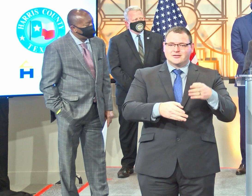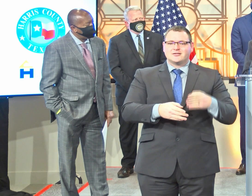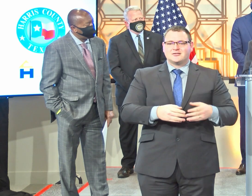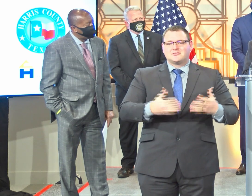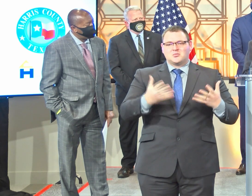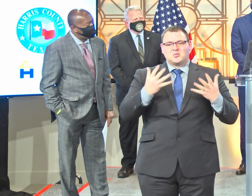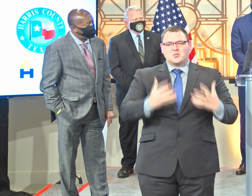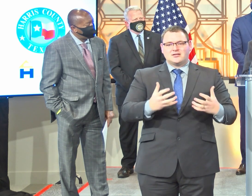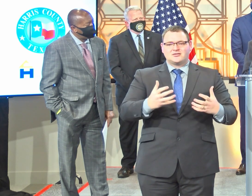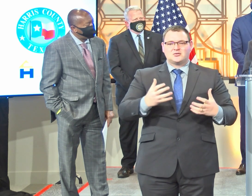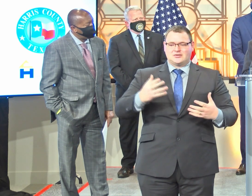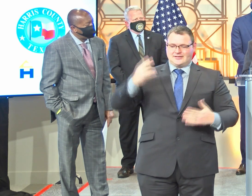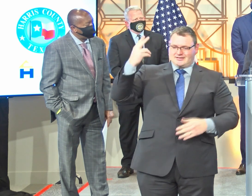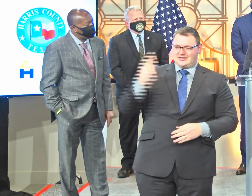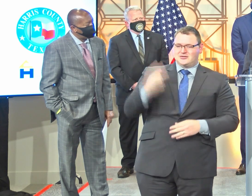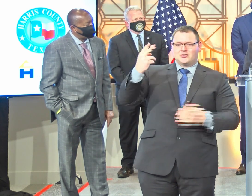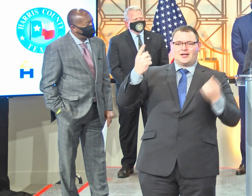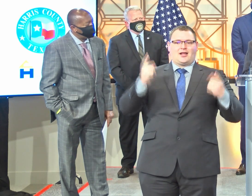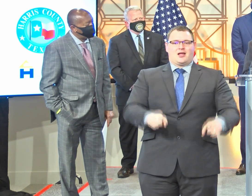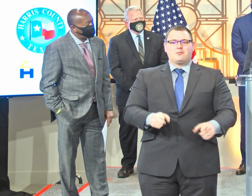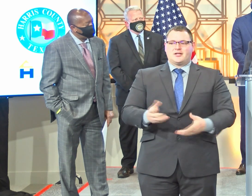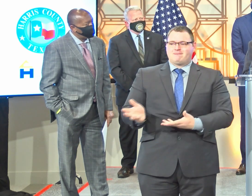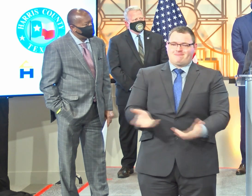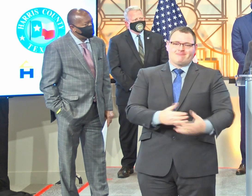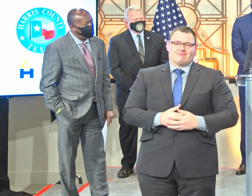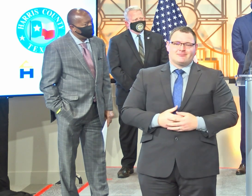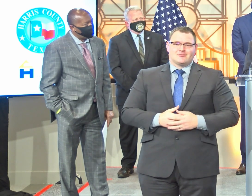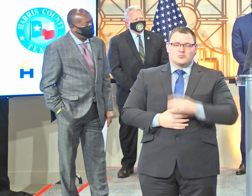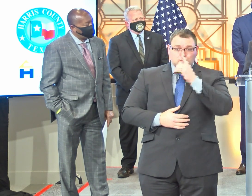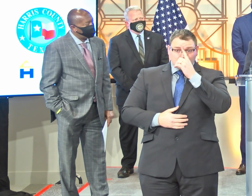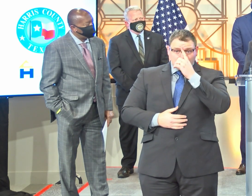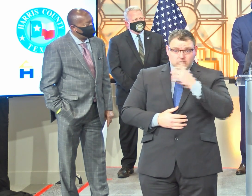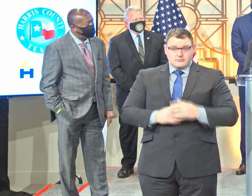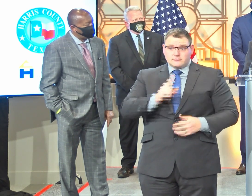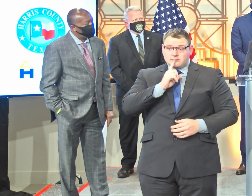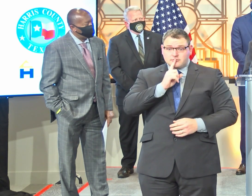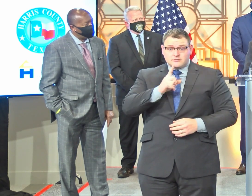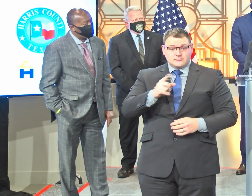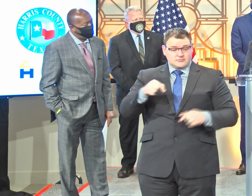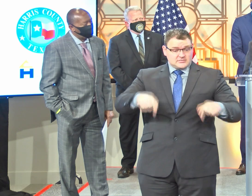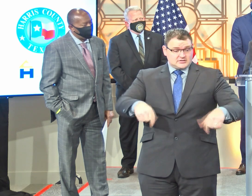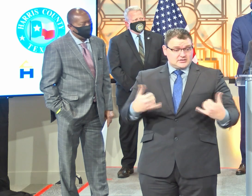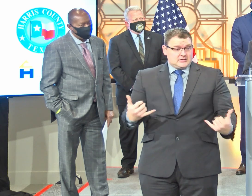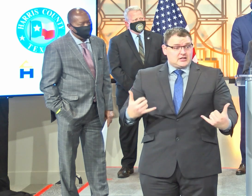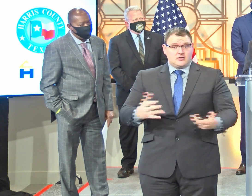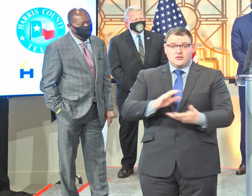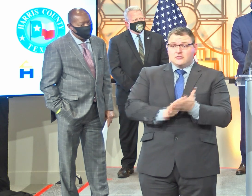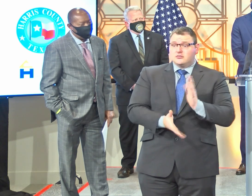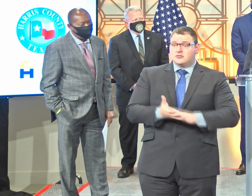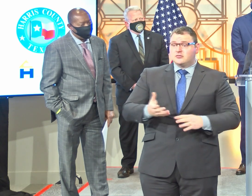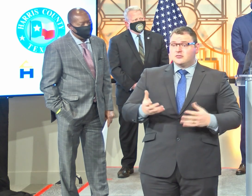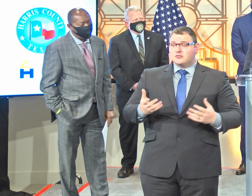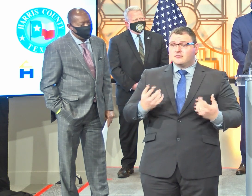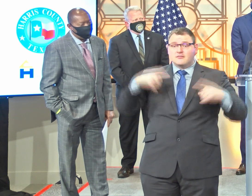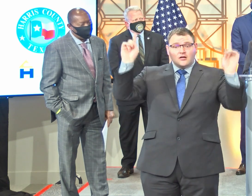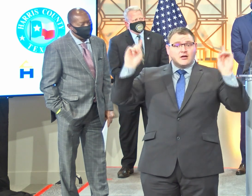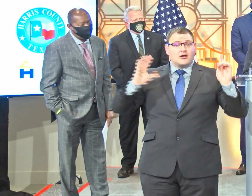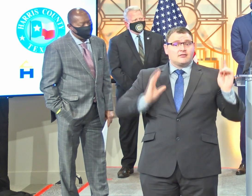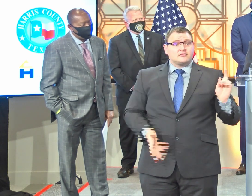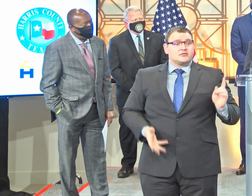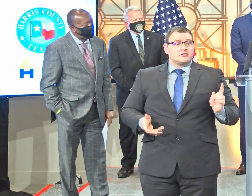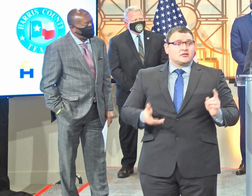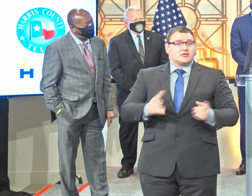so this is an incredible paradigm shift, as our good judge has indicated. And I am just so proud. I am so proud of my